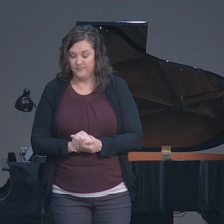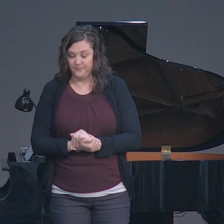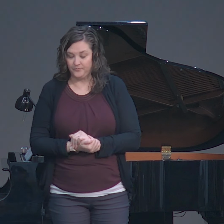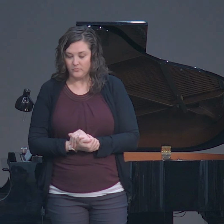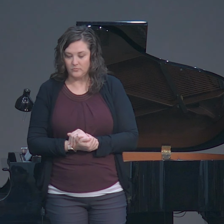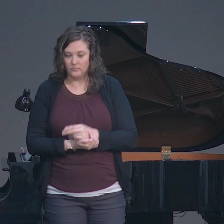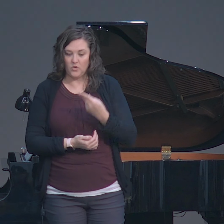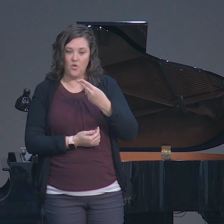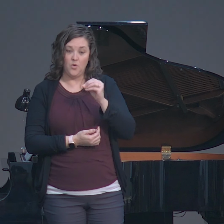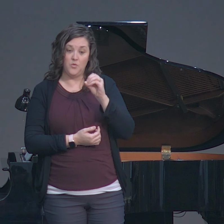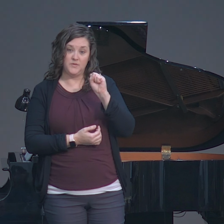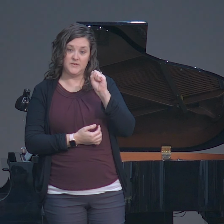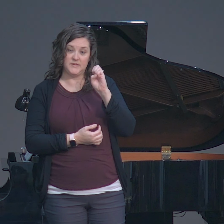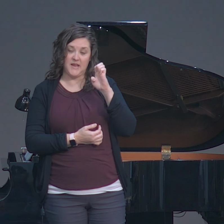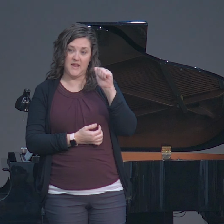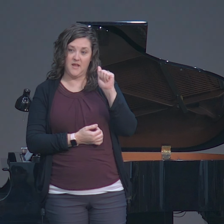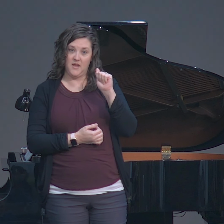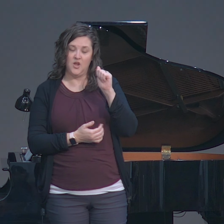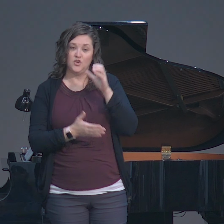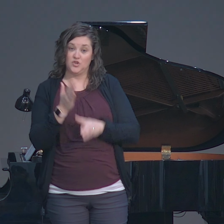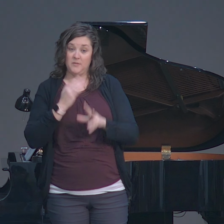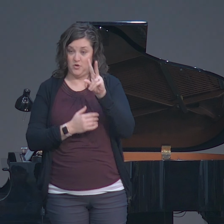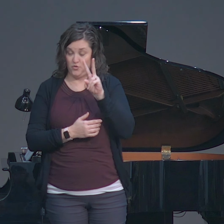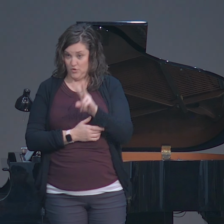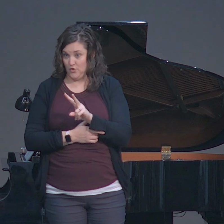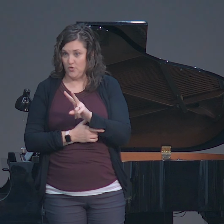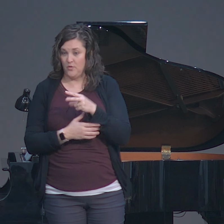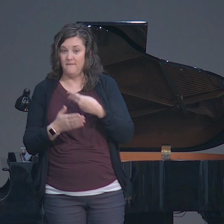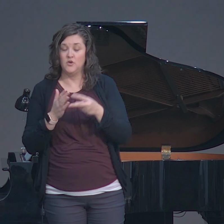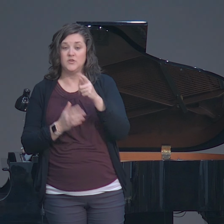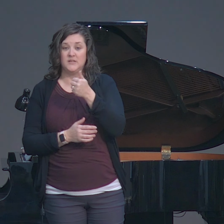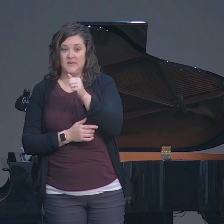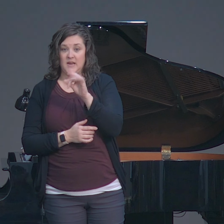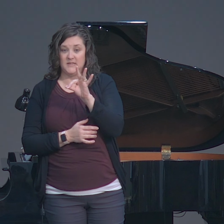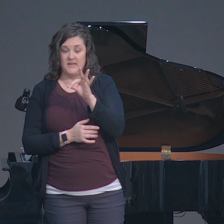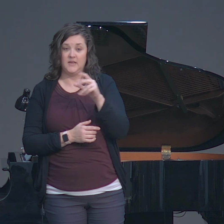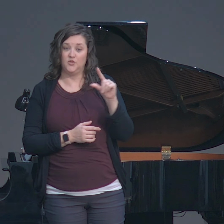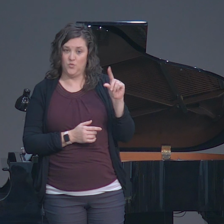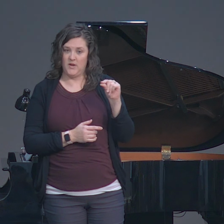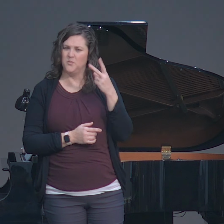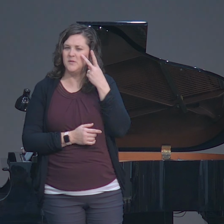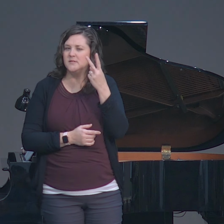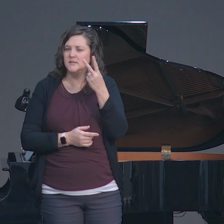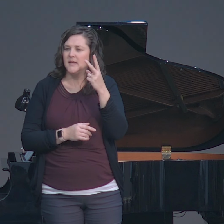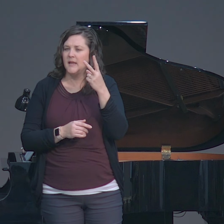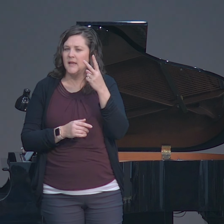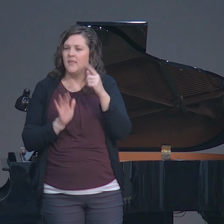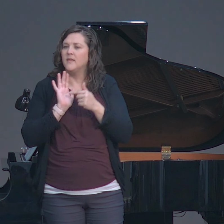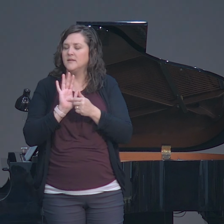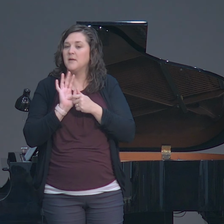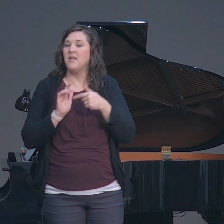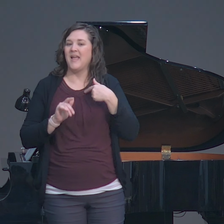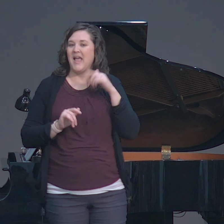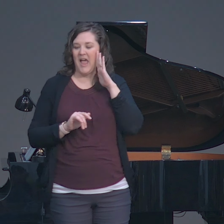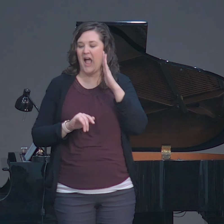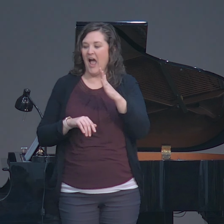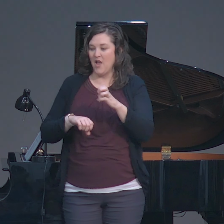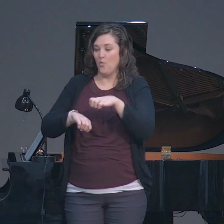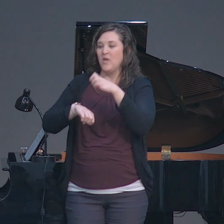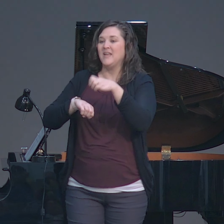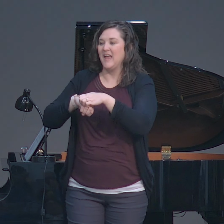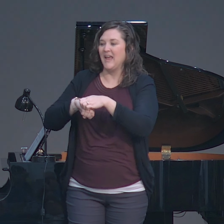In Hosea chapter 2, verses 19 and 20, we see this example, and I will betroth you to me